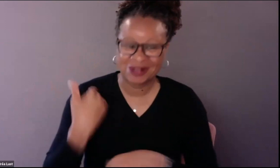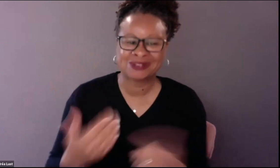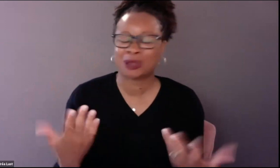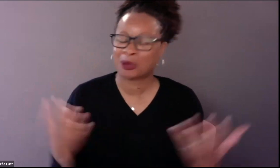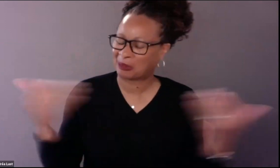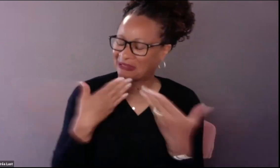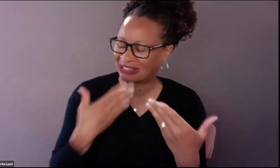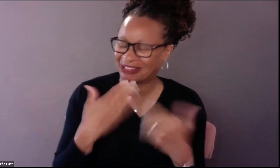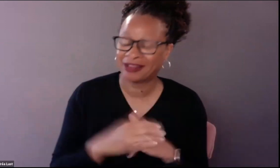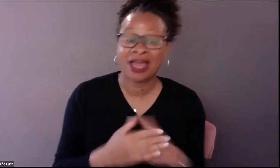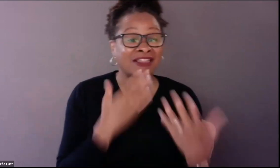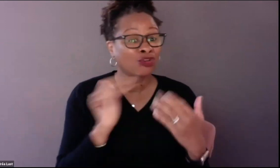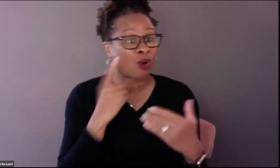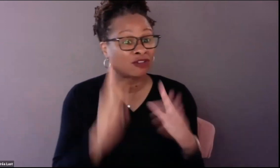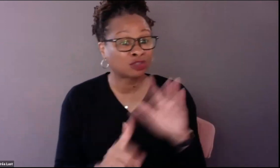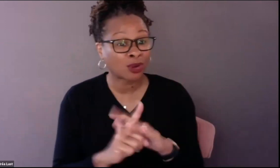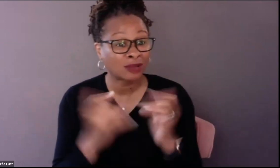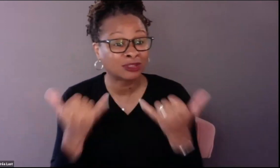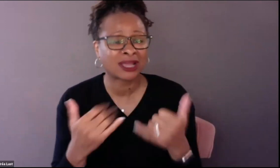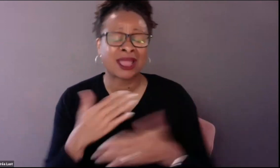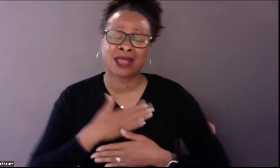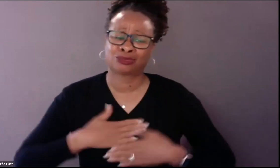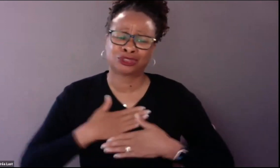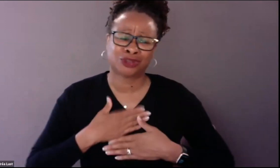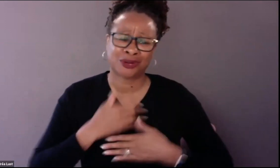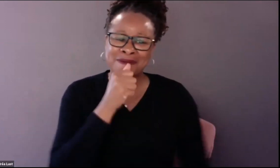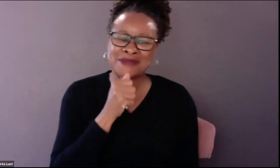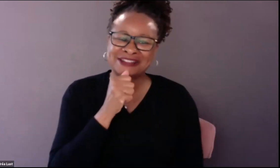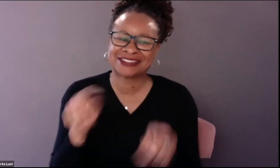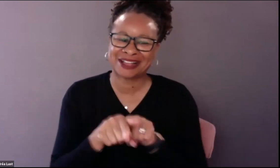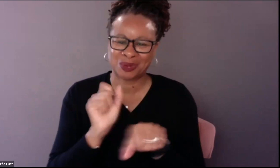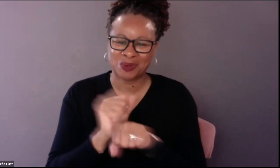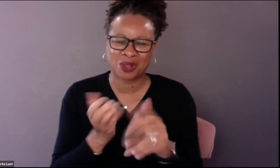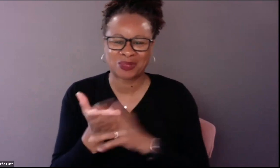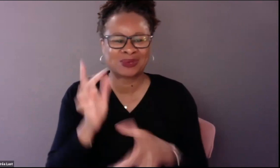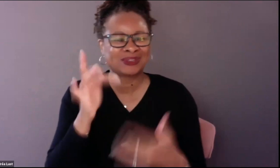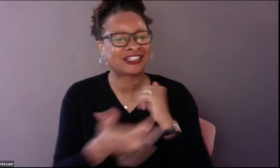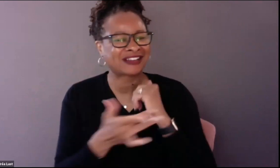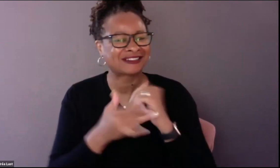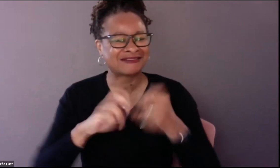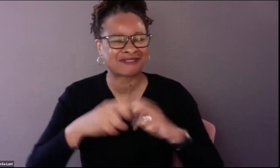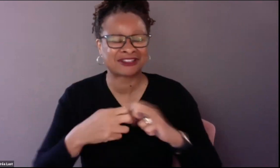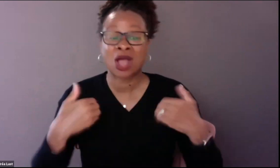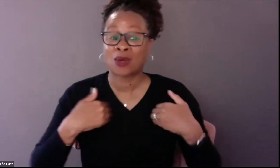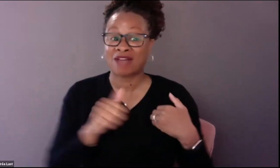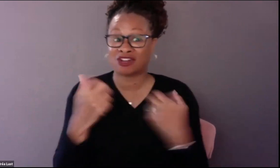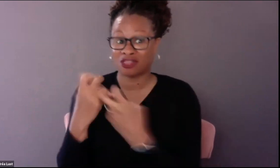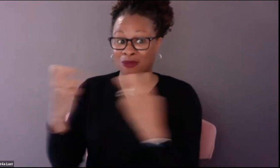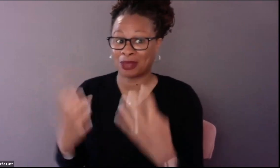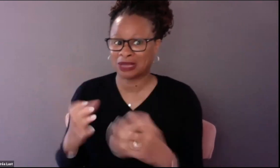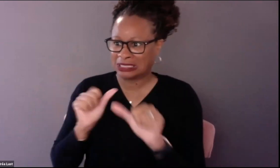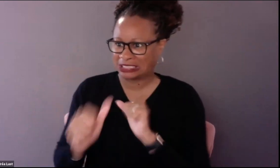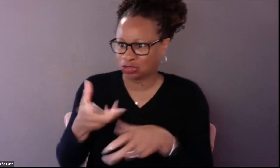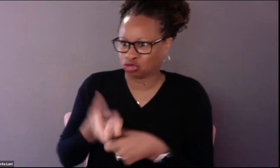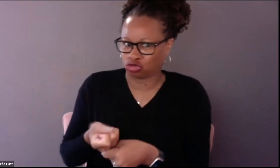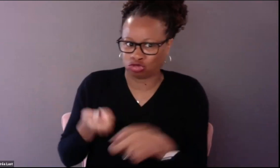are attending, and we appreciate your patience as we work through some technical difficulties. We do have another panelist who we're still trying to get on